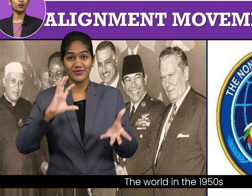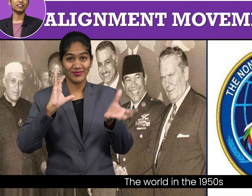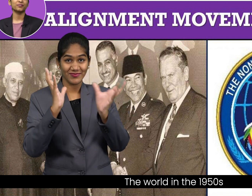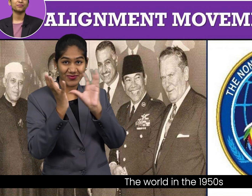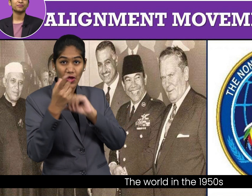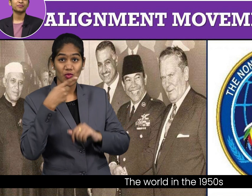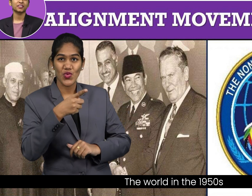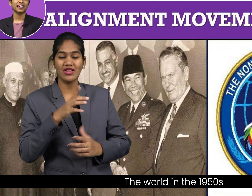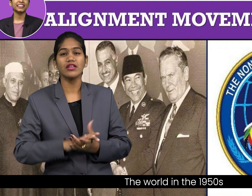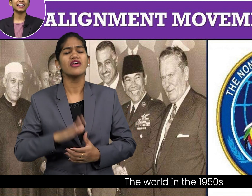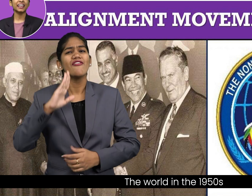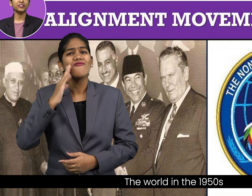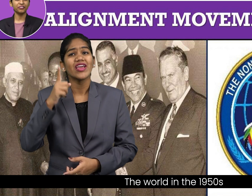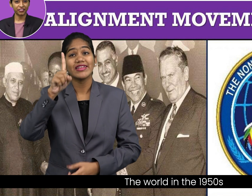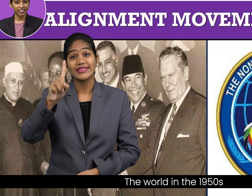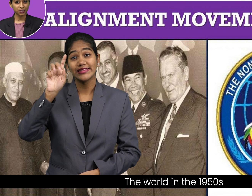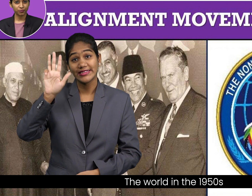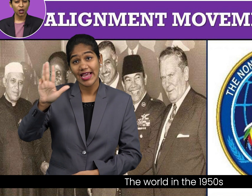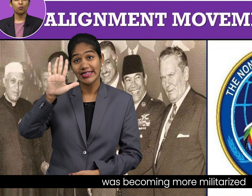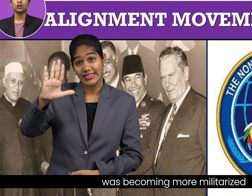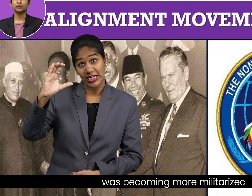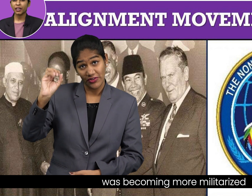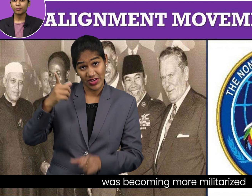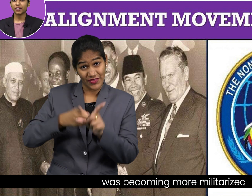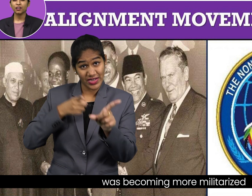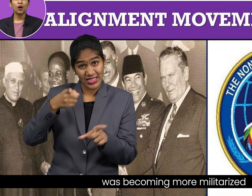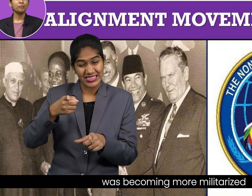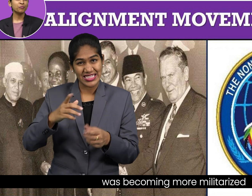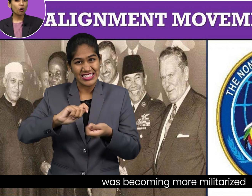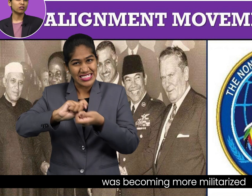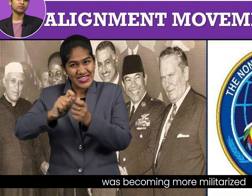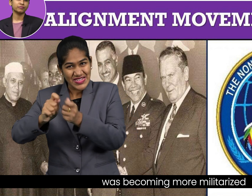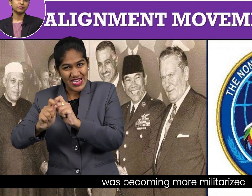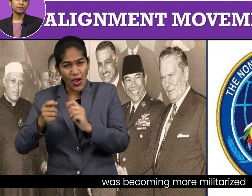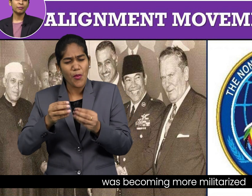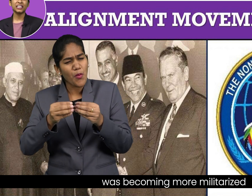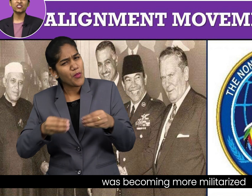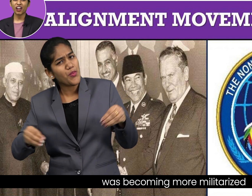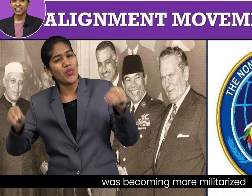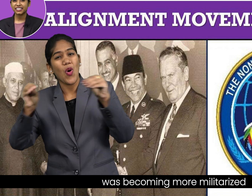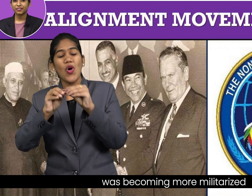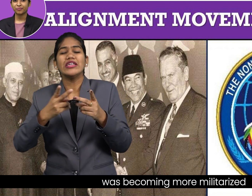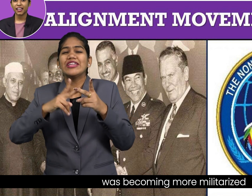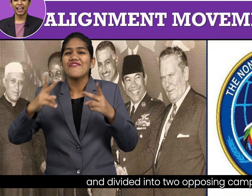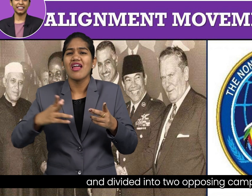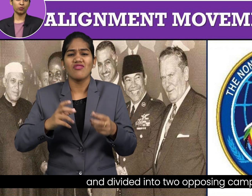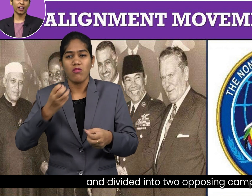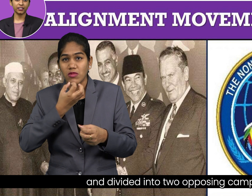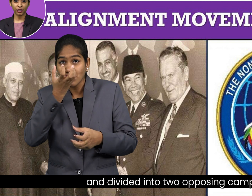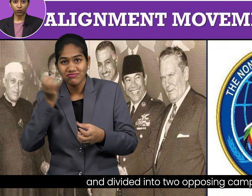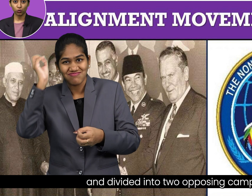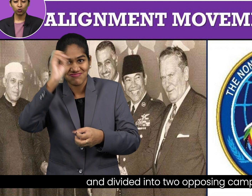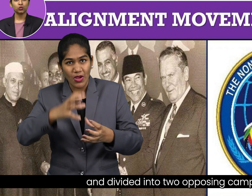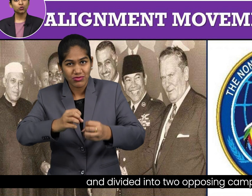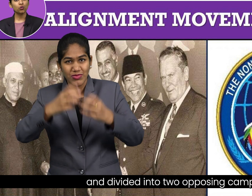The world in the 1950s was becoming more militarized and